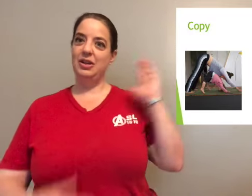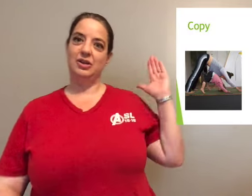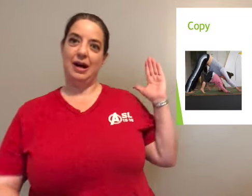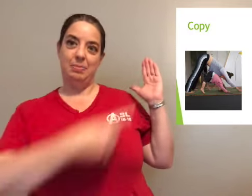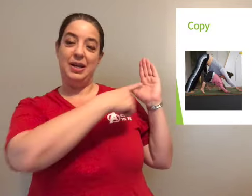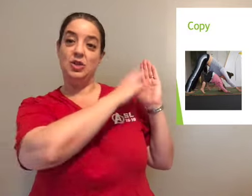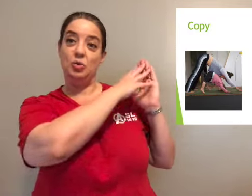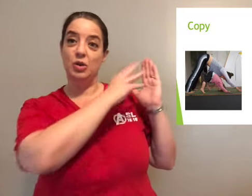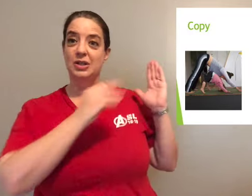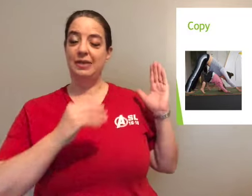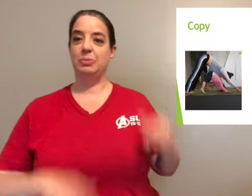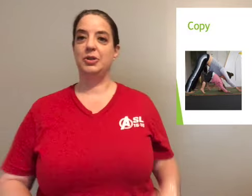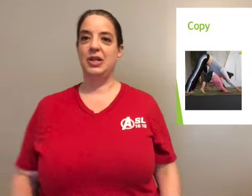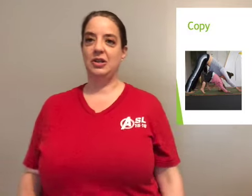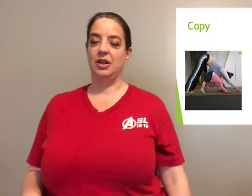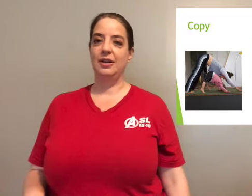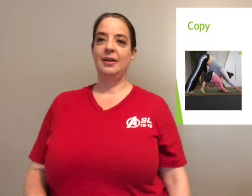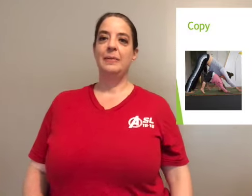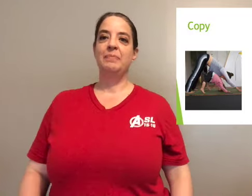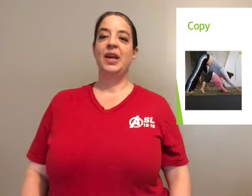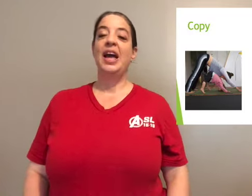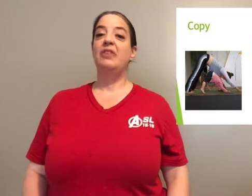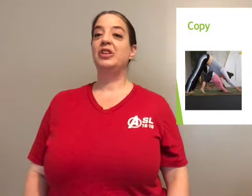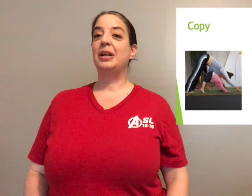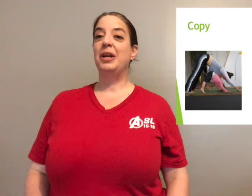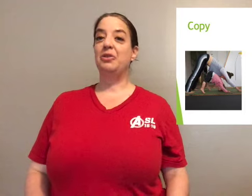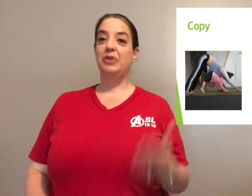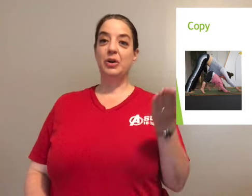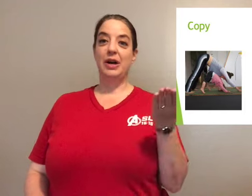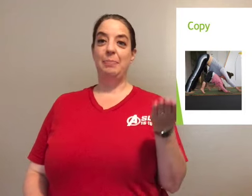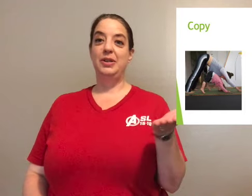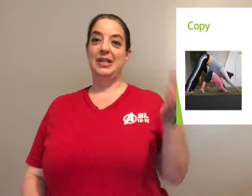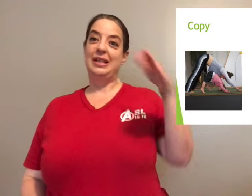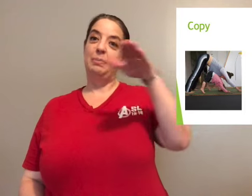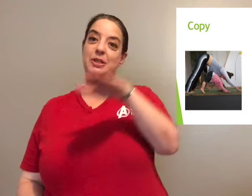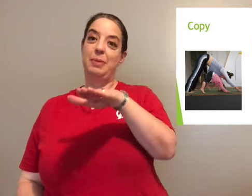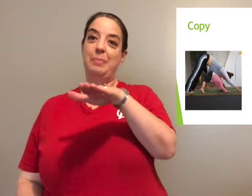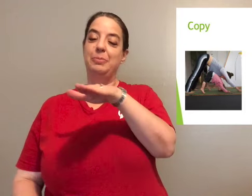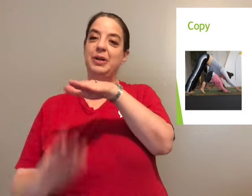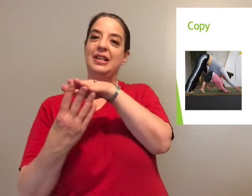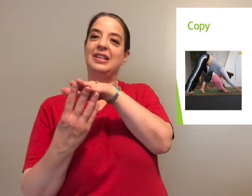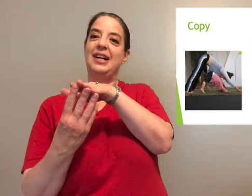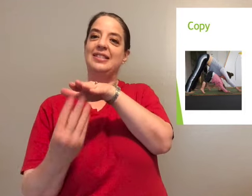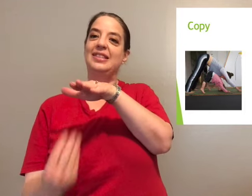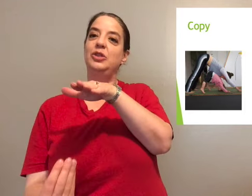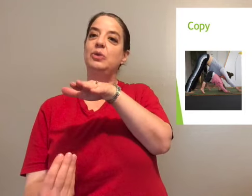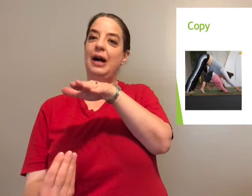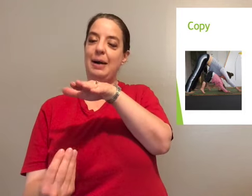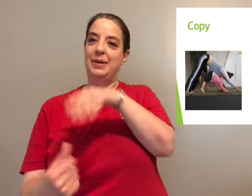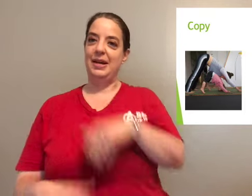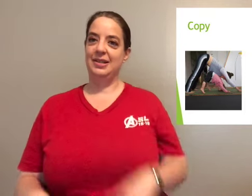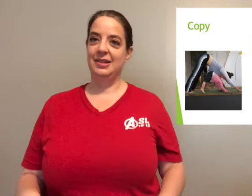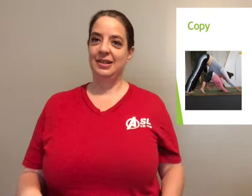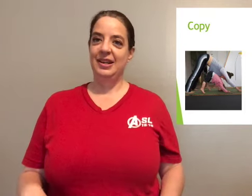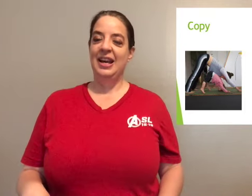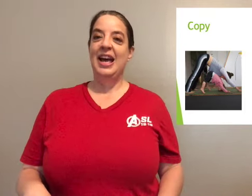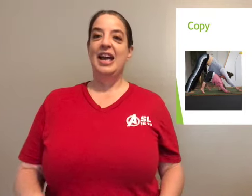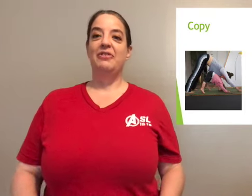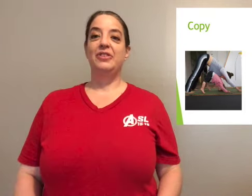you're copying, it's the words off the projector. If you're going to make a photocopy, you take that piece of paper, put it on the glass, and then you copy it. If you